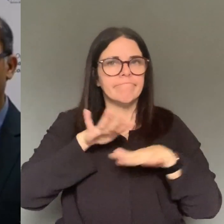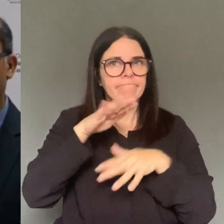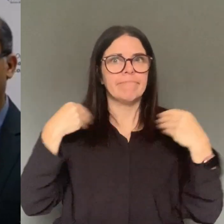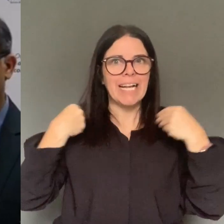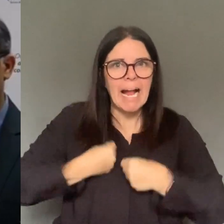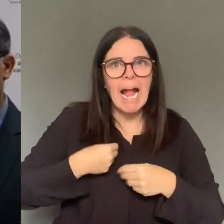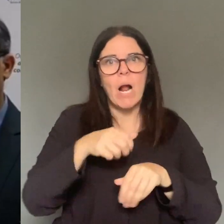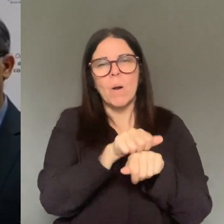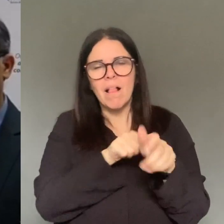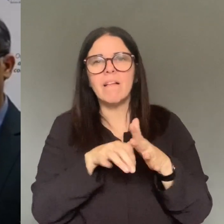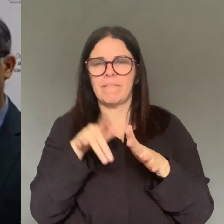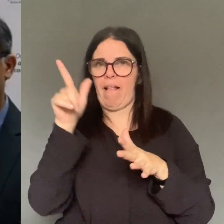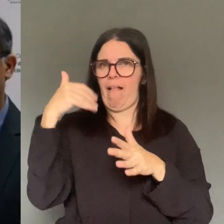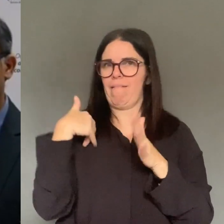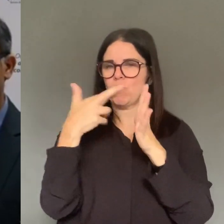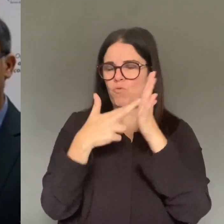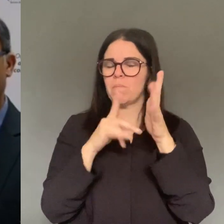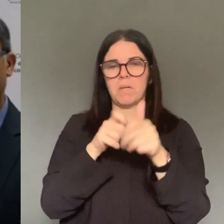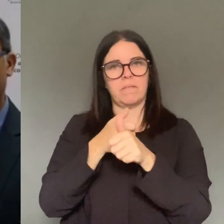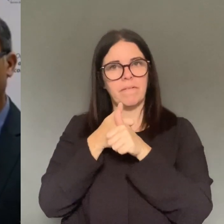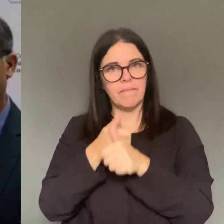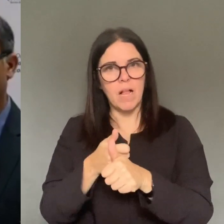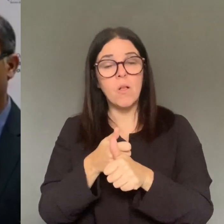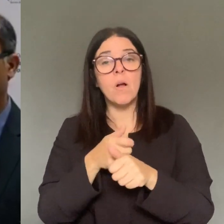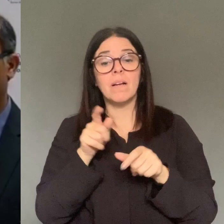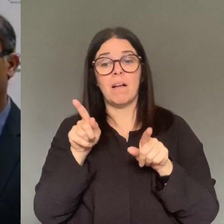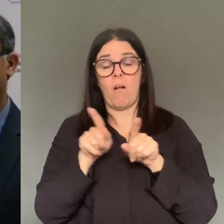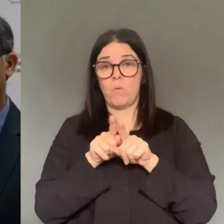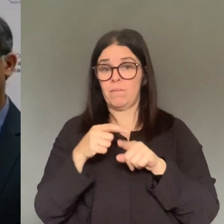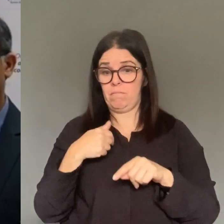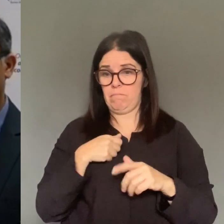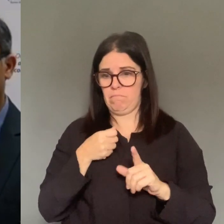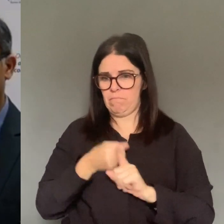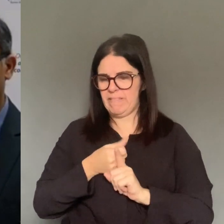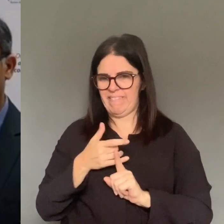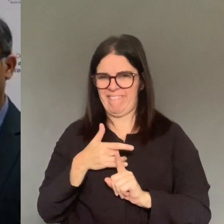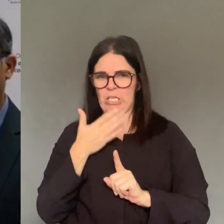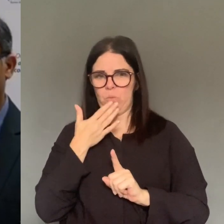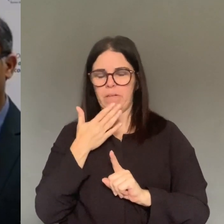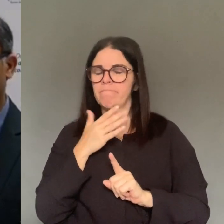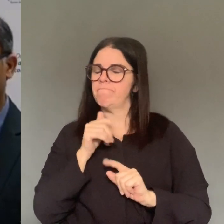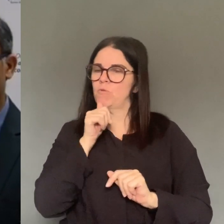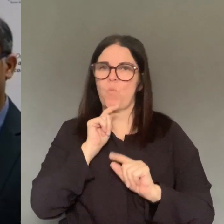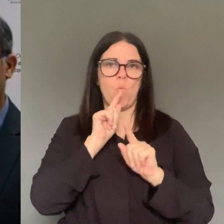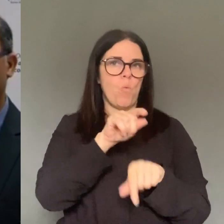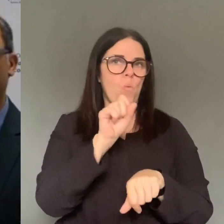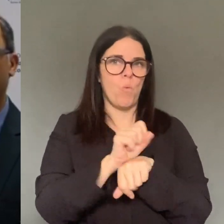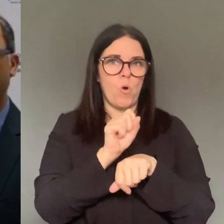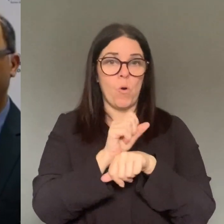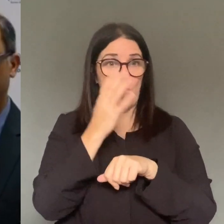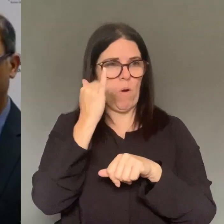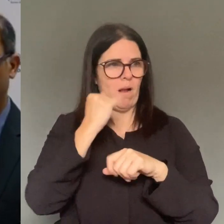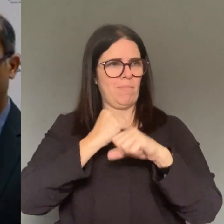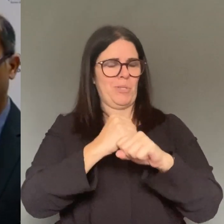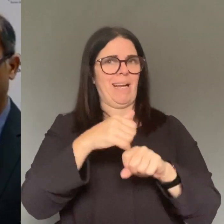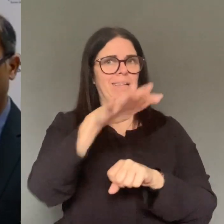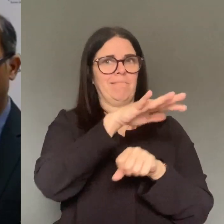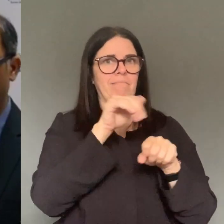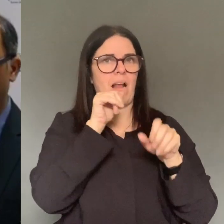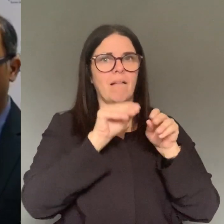strict personal protective equipment use as per infection prevention and control guidance and do not come to work if they have any